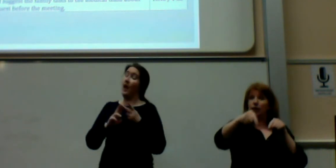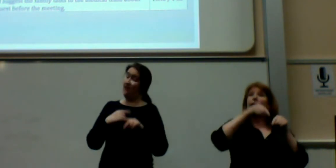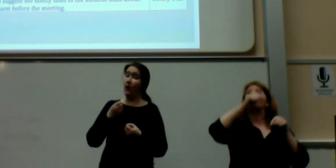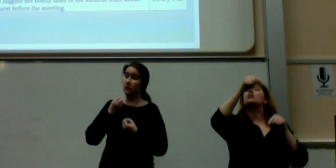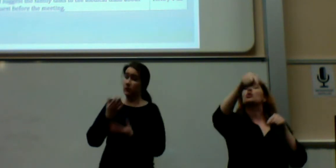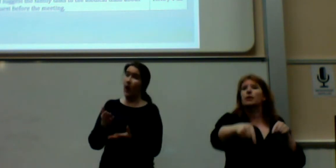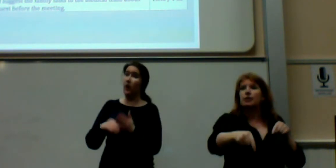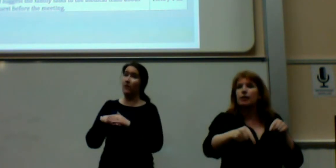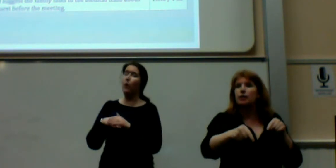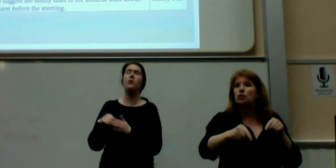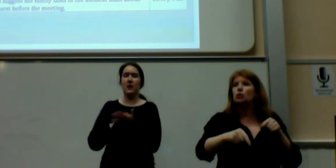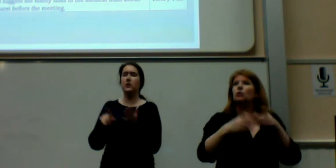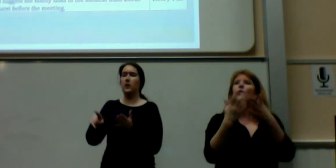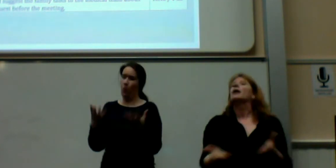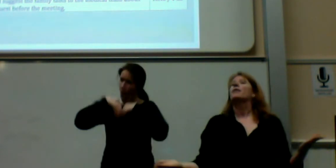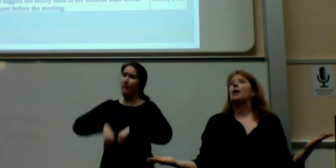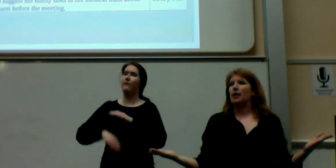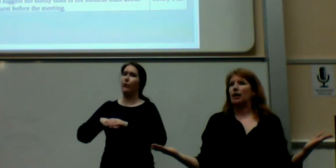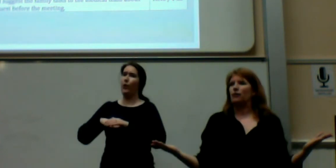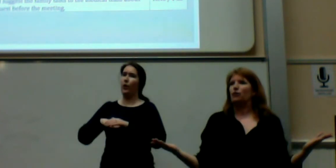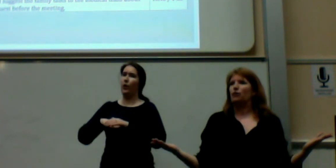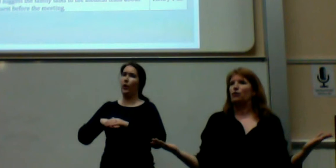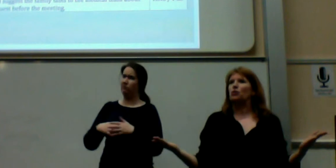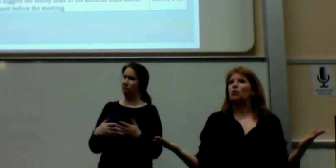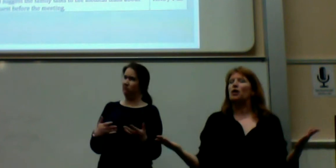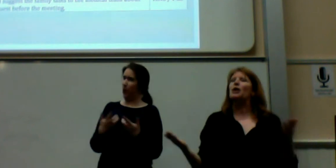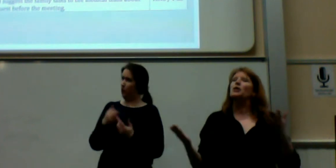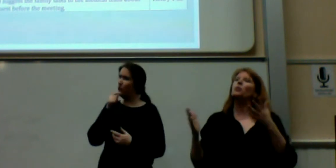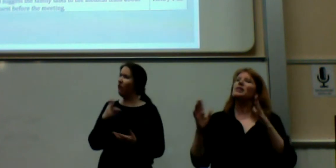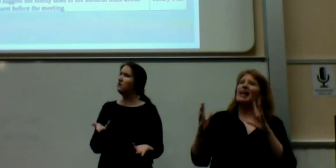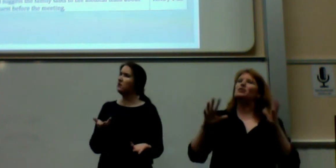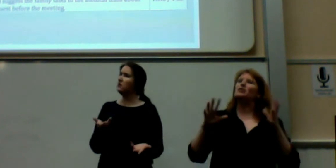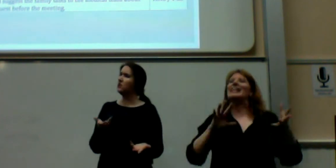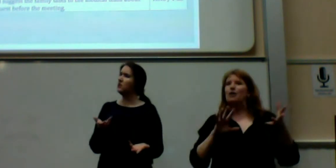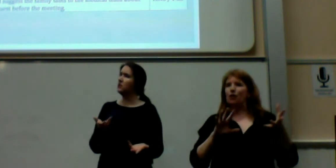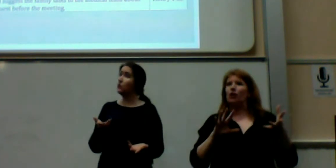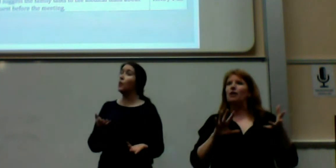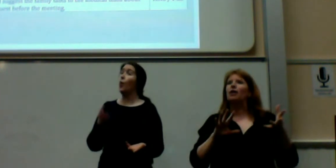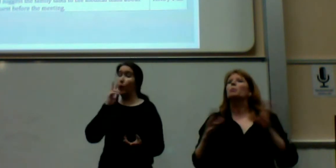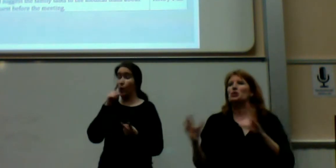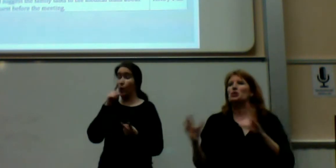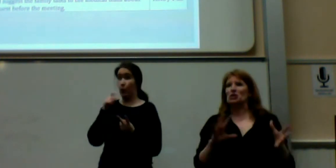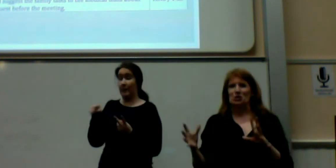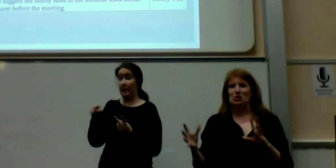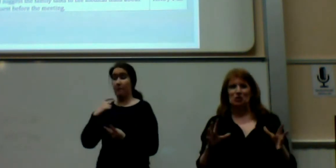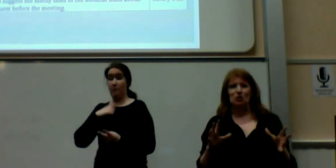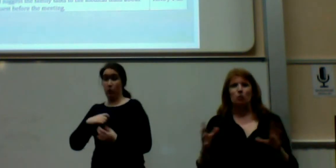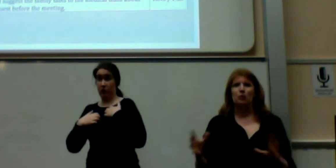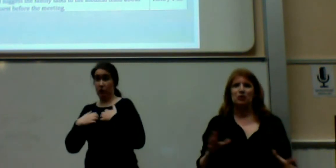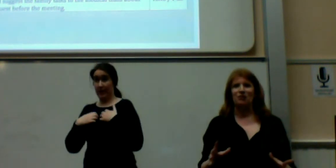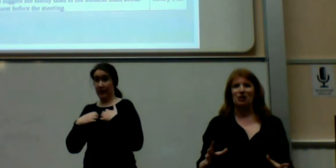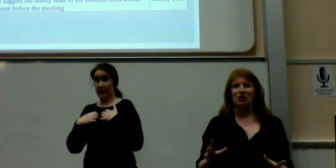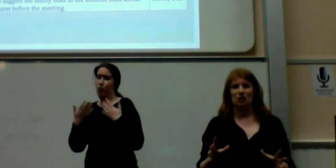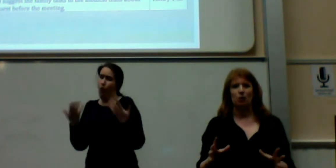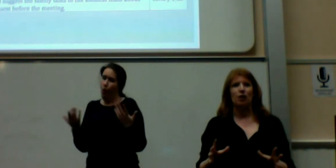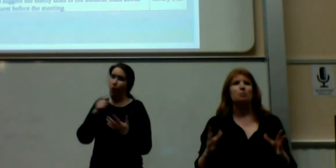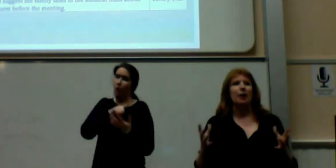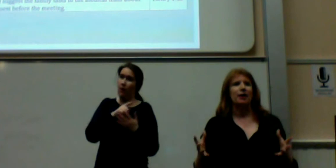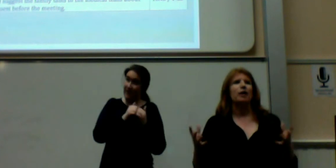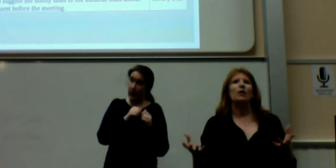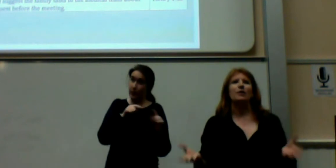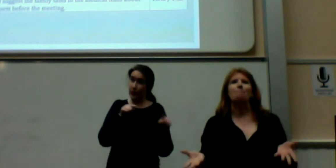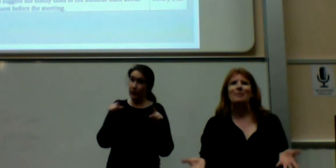action, it's going to lead to them getting the full story. So it sounds either personal interest or